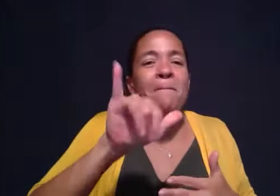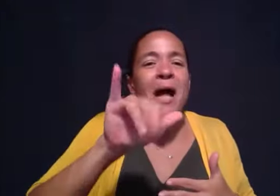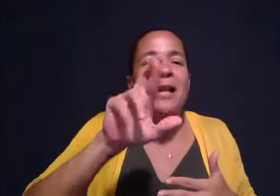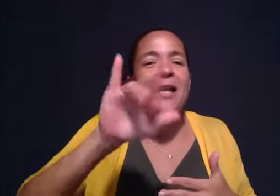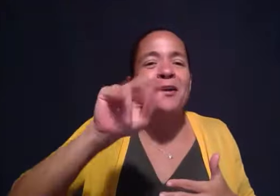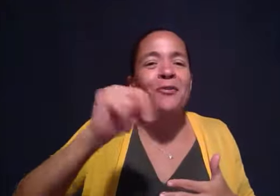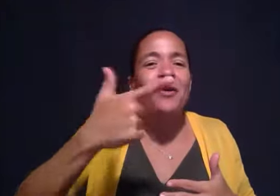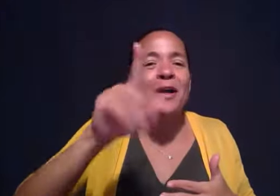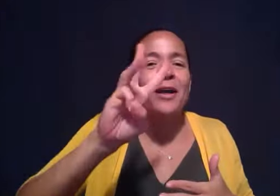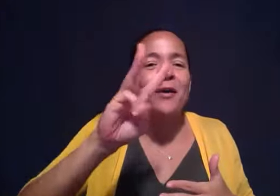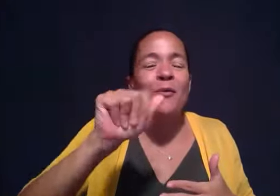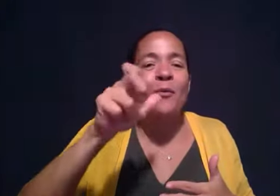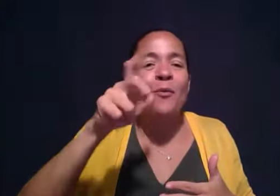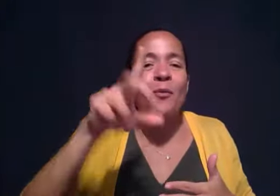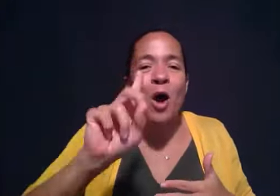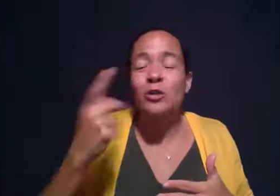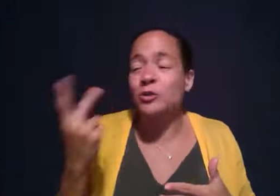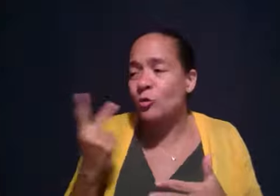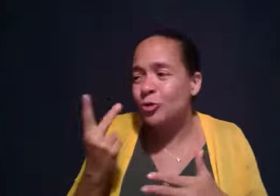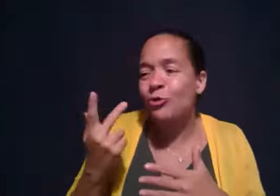little light shoplifting at the mall. And then we're headed